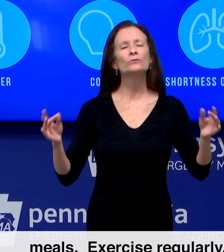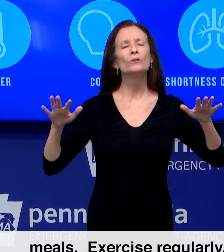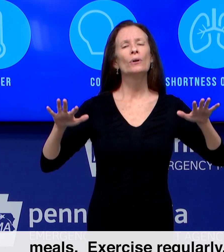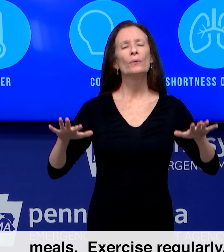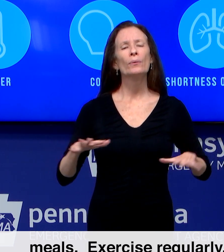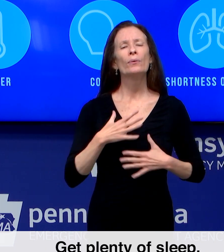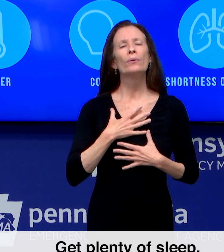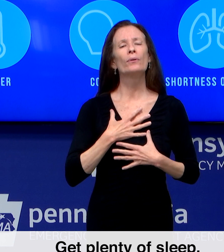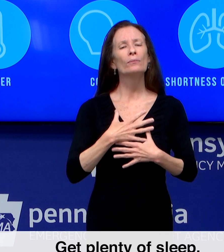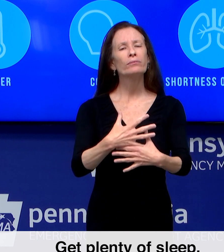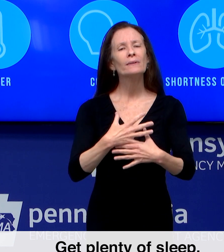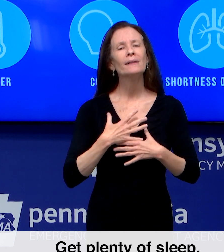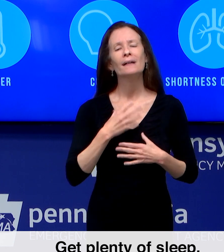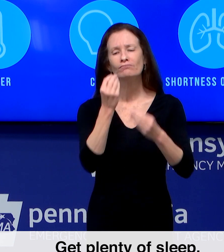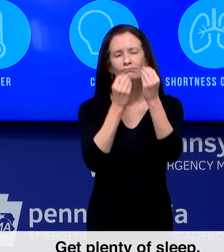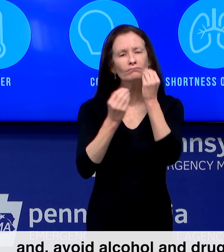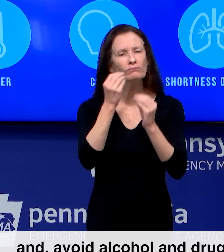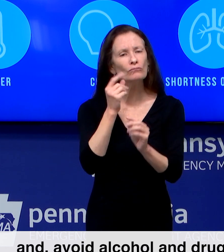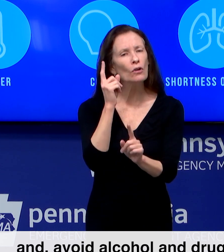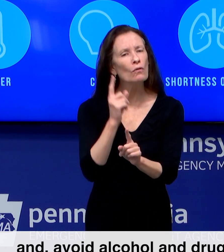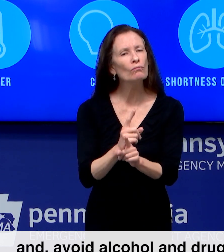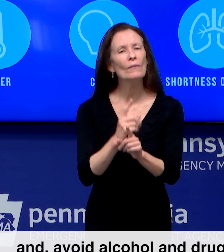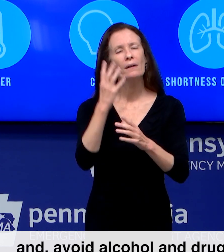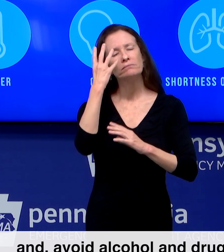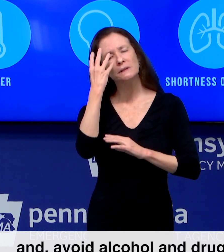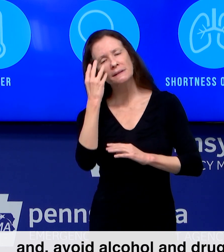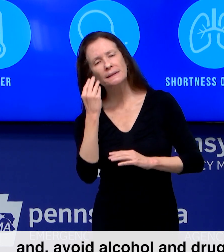regularly. Get plenty of sleep. And avoid alcohol and drugs.